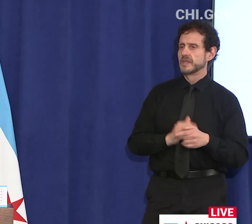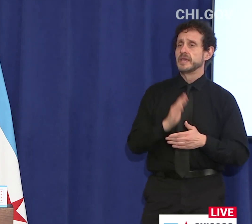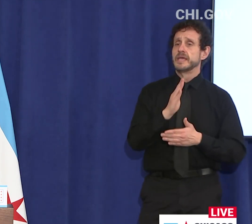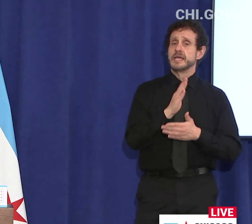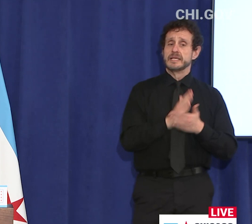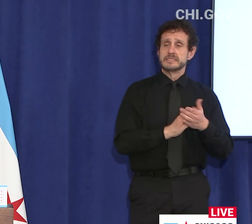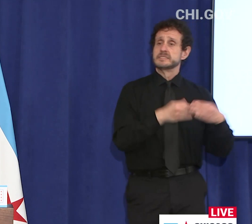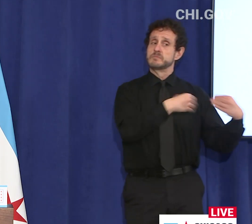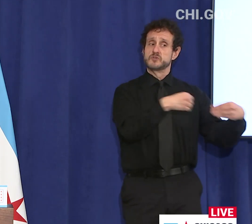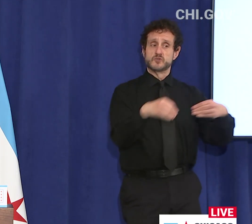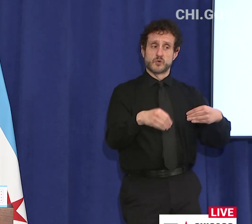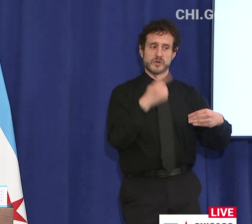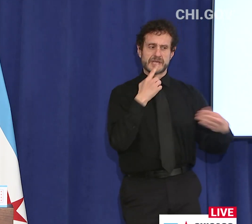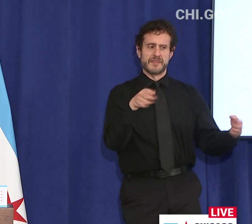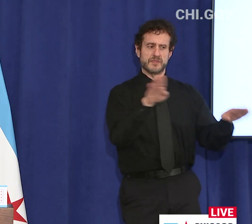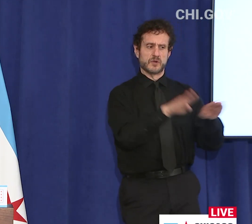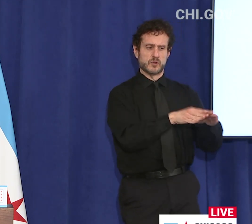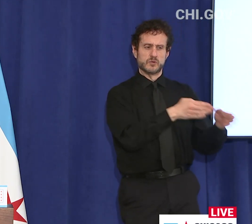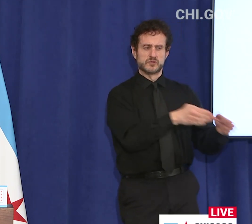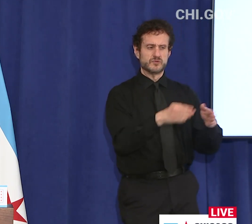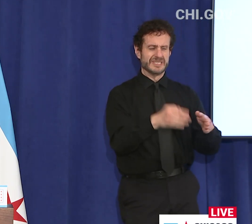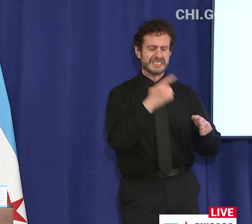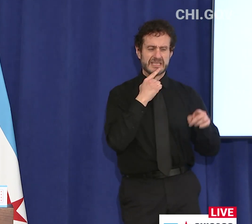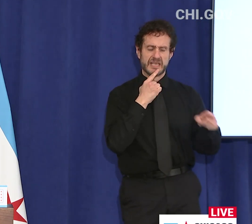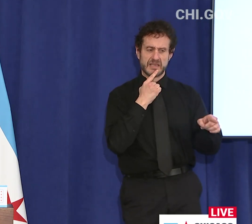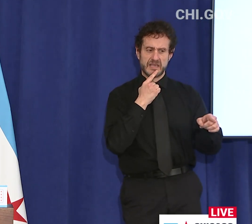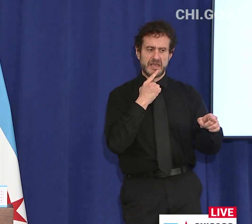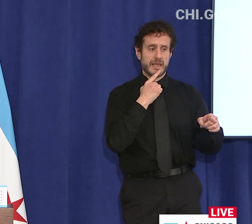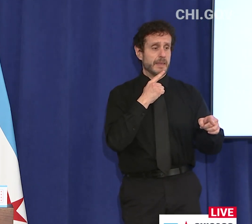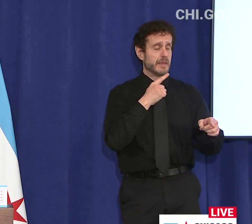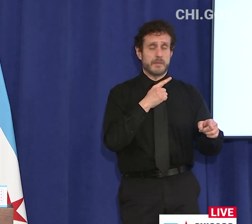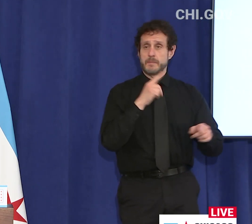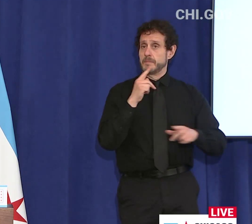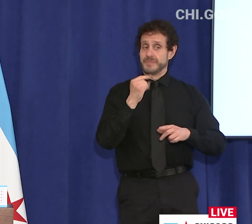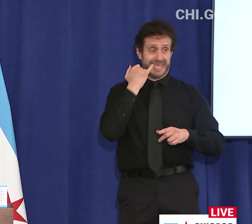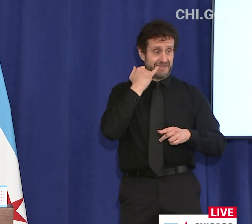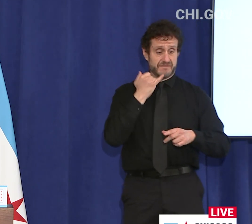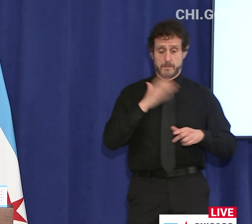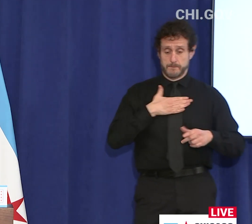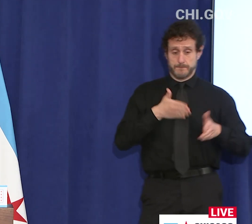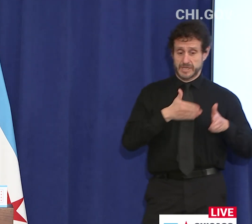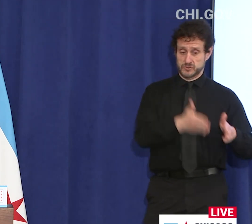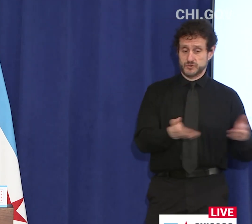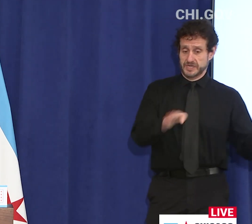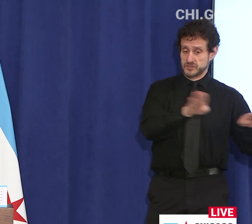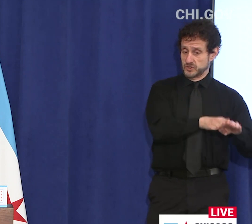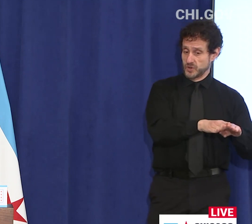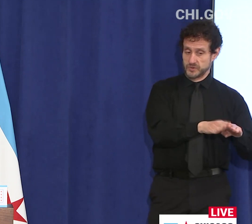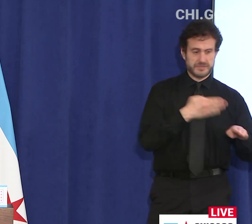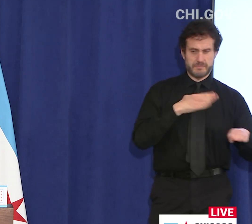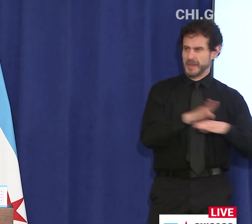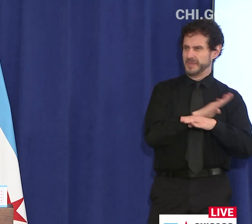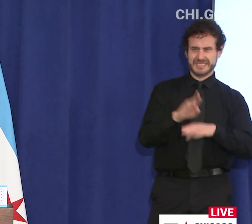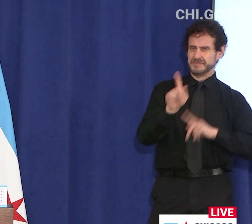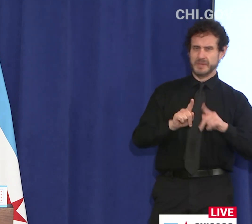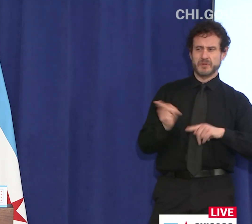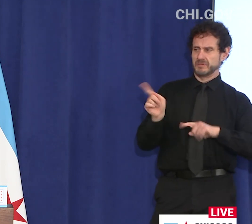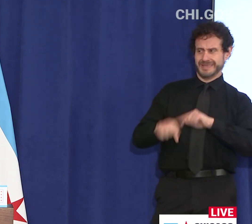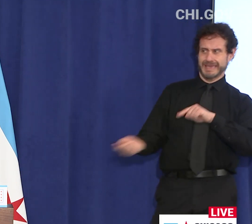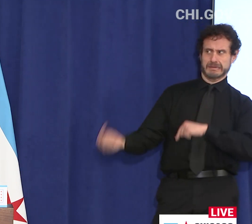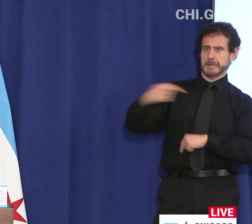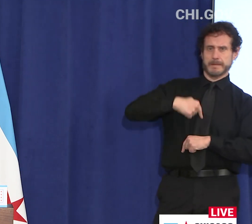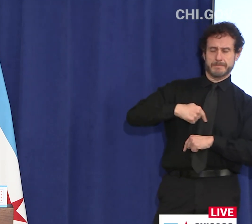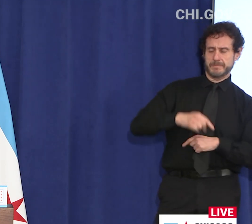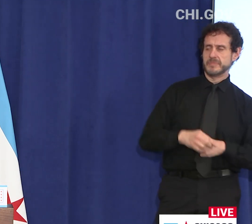on those closed streets are concerned this will block off easy access to their business. I guess you can't make everybody happy, can you? Well, you can't make everybody